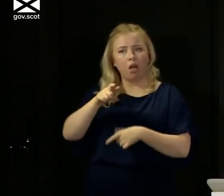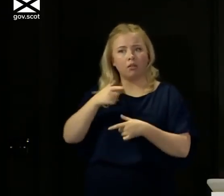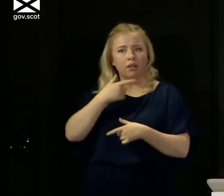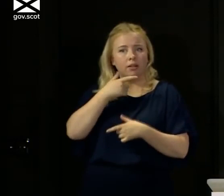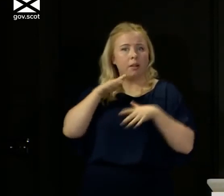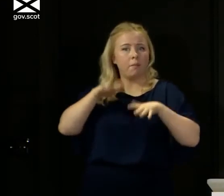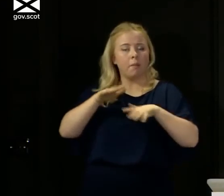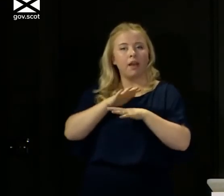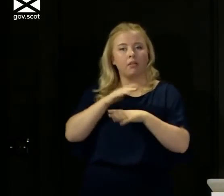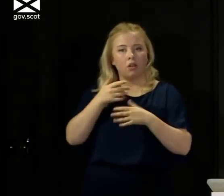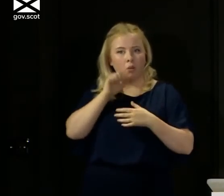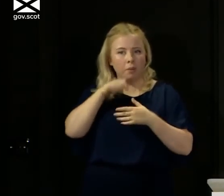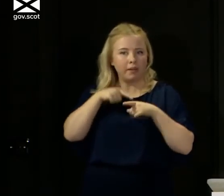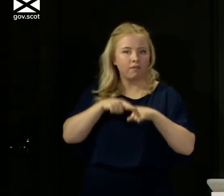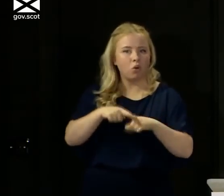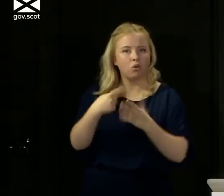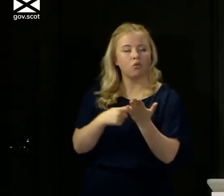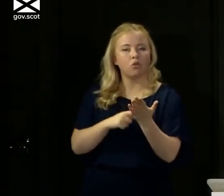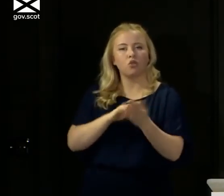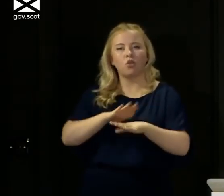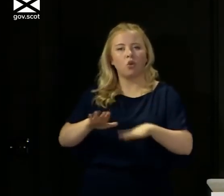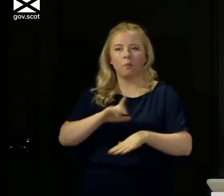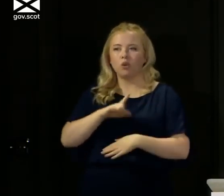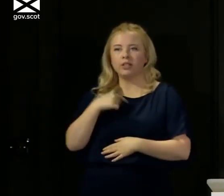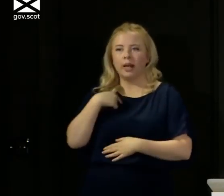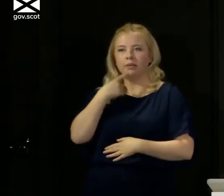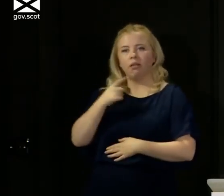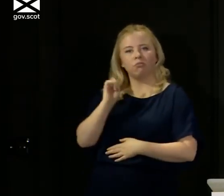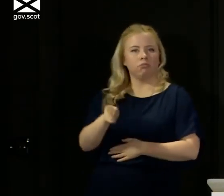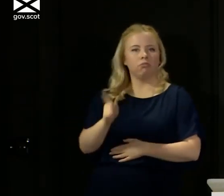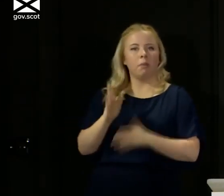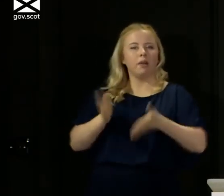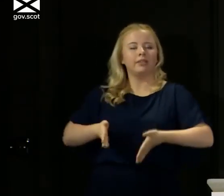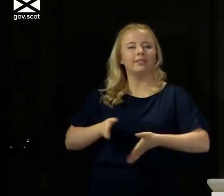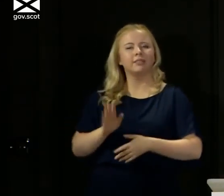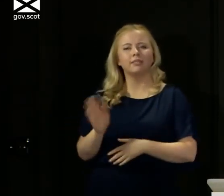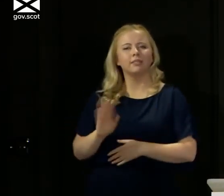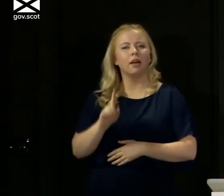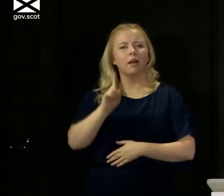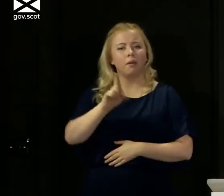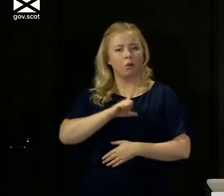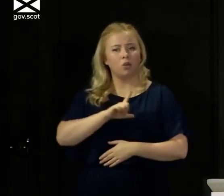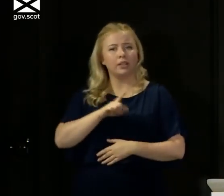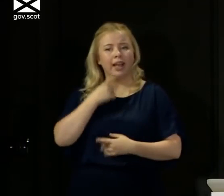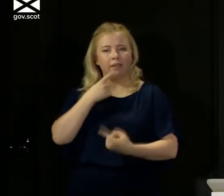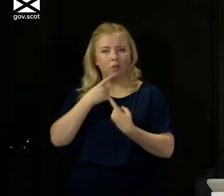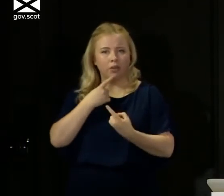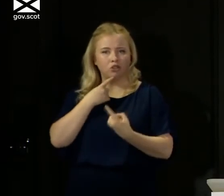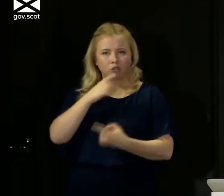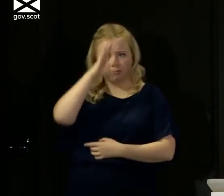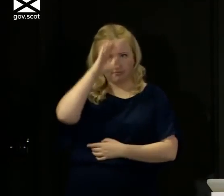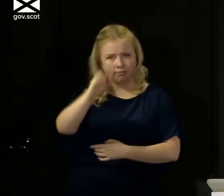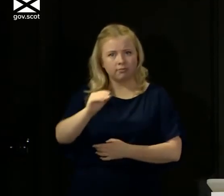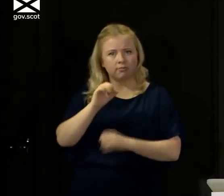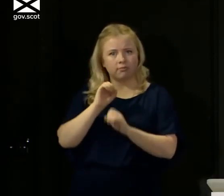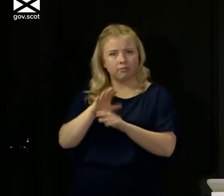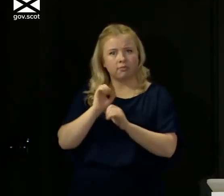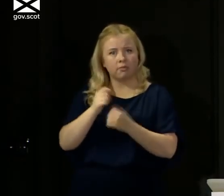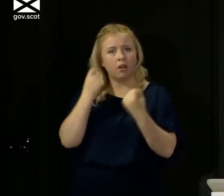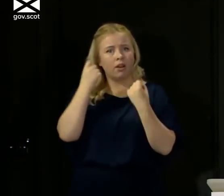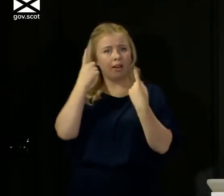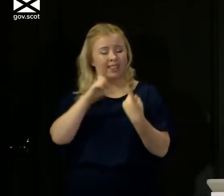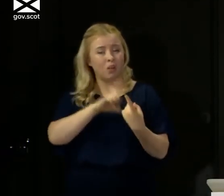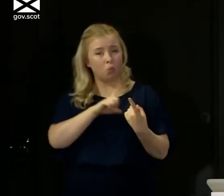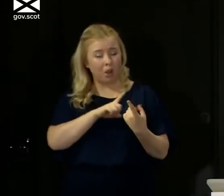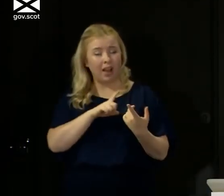because I'm telling them to, but because we are, I think, putting forward the information that allows people to understand why we're